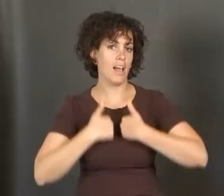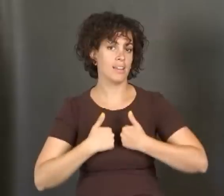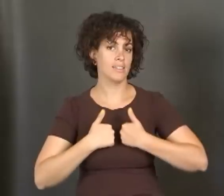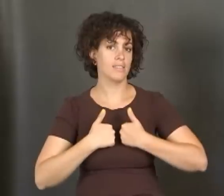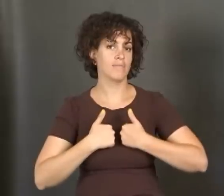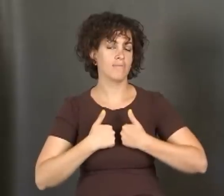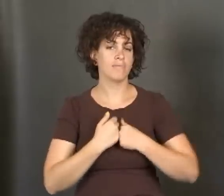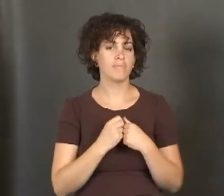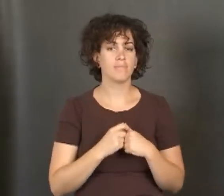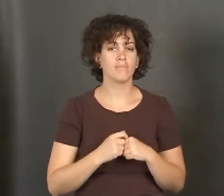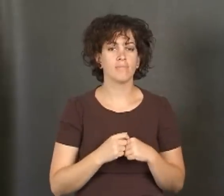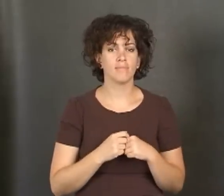Jacket.